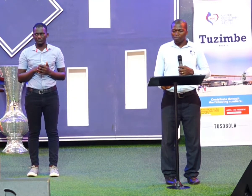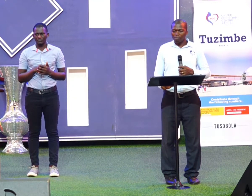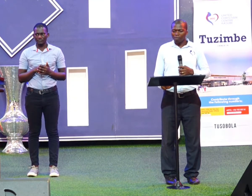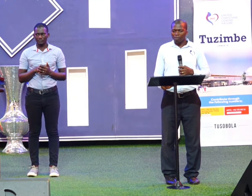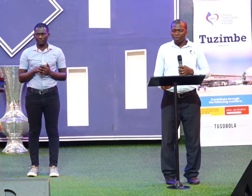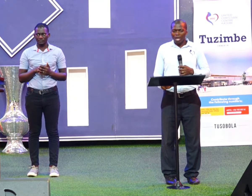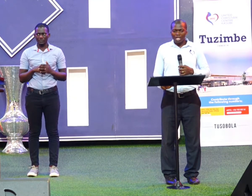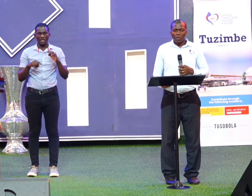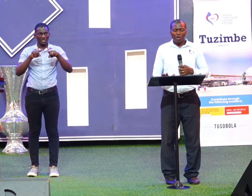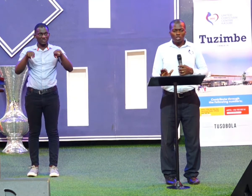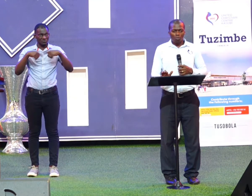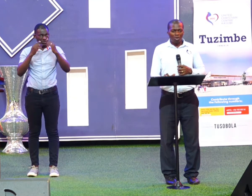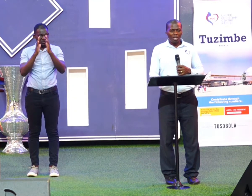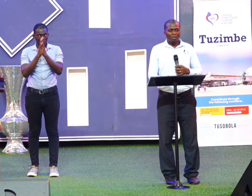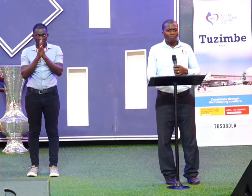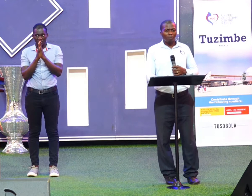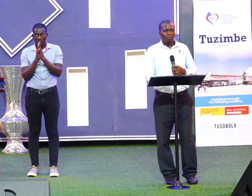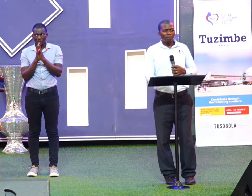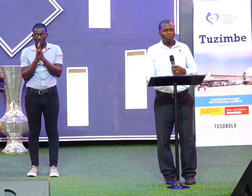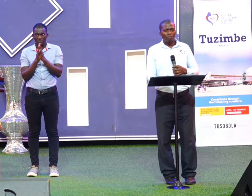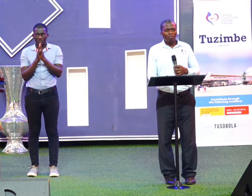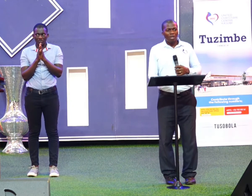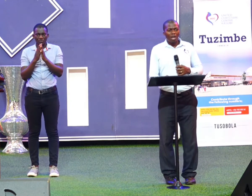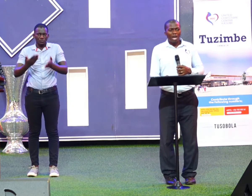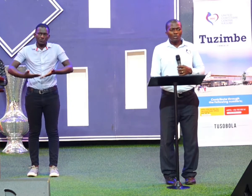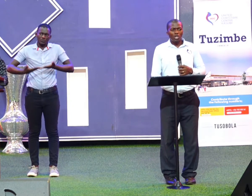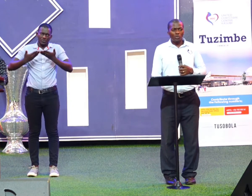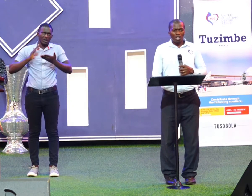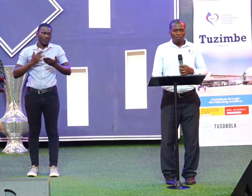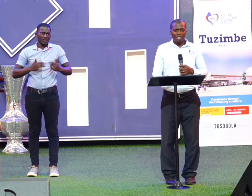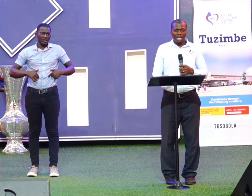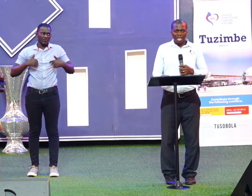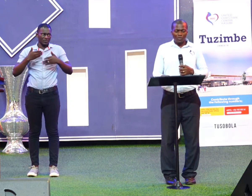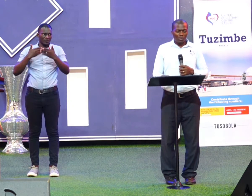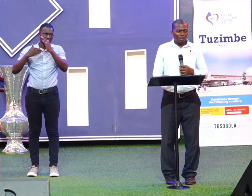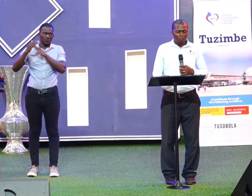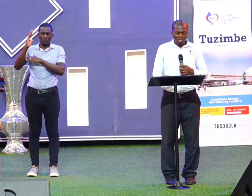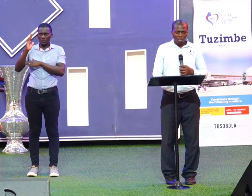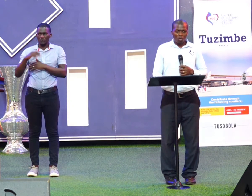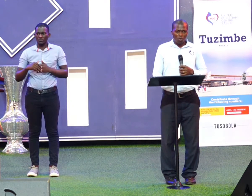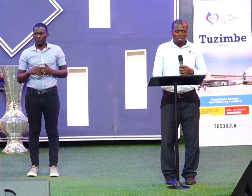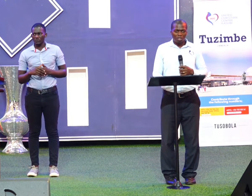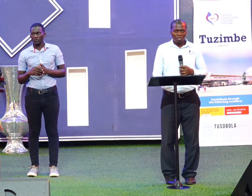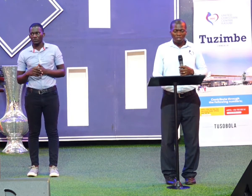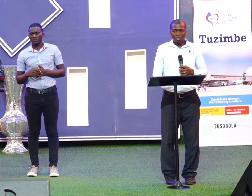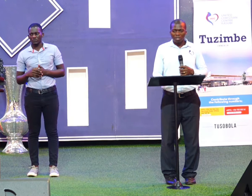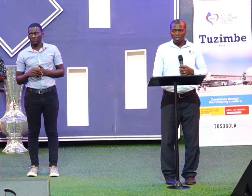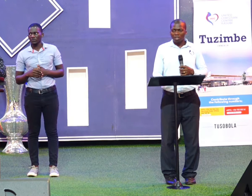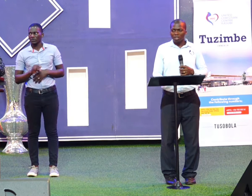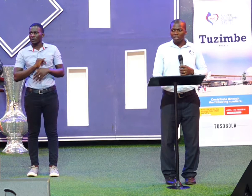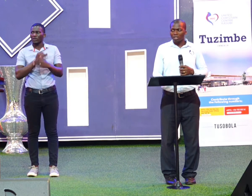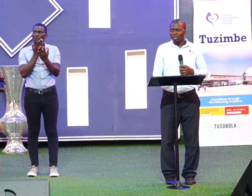As we are going to pray, I'm going to give in our lives in the presence of God.